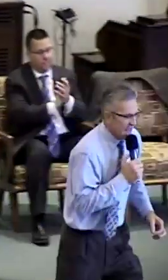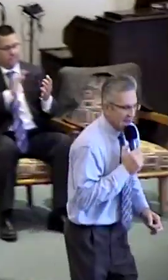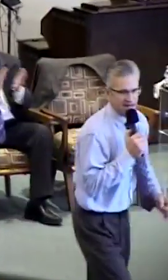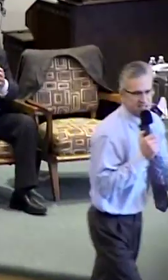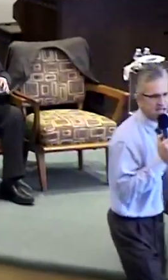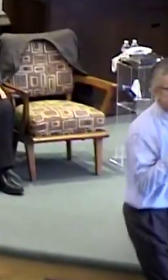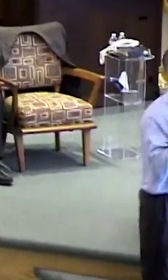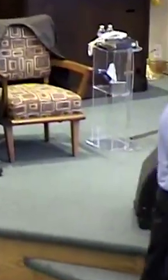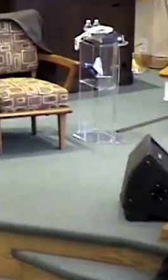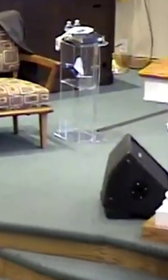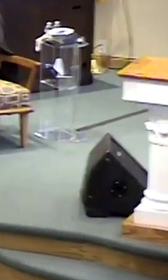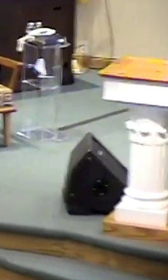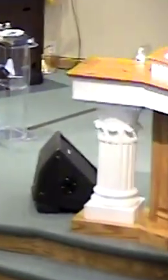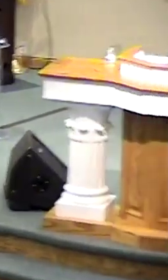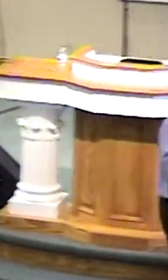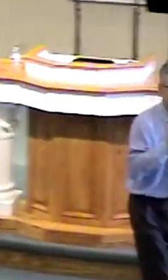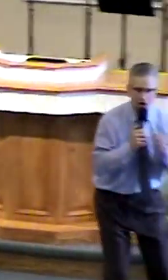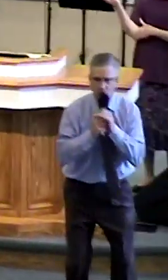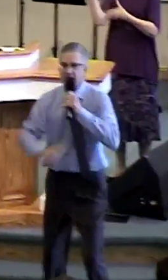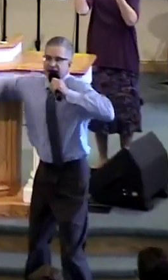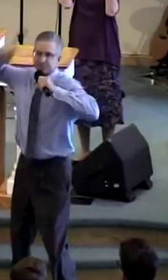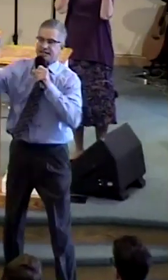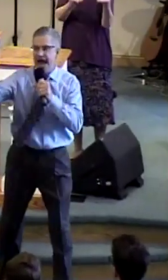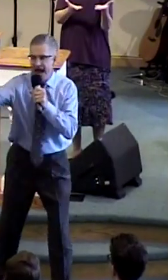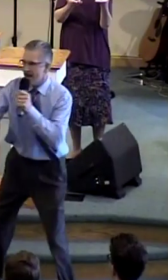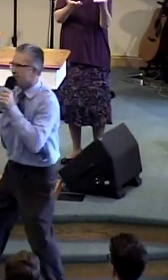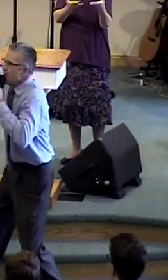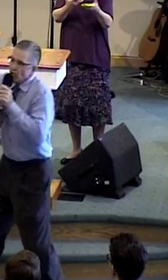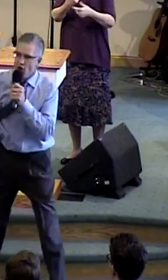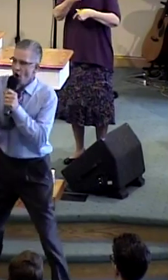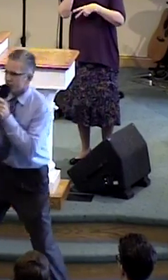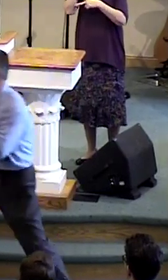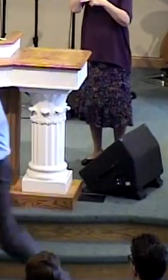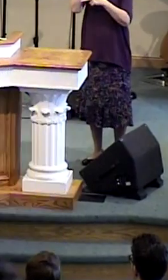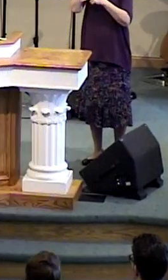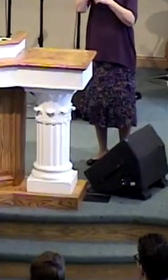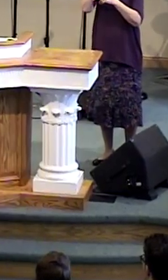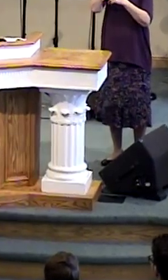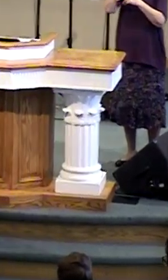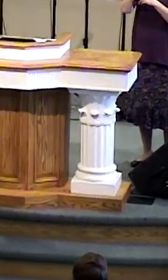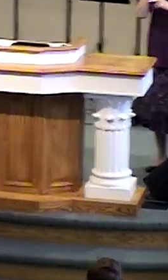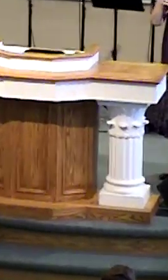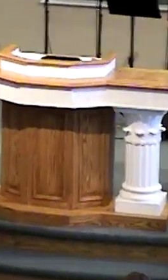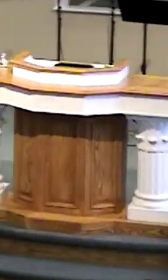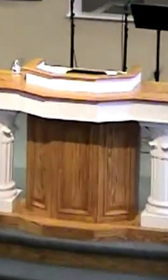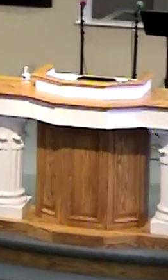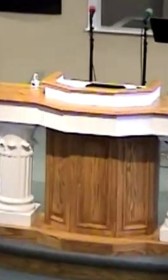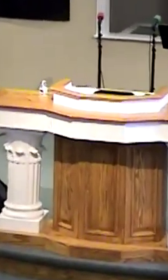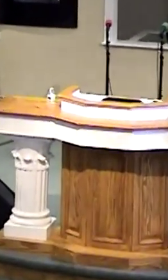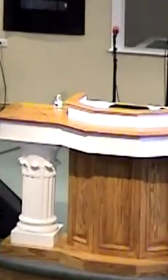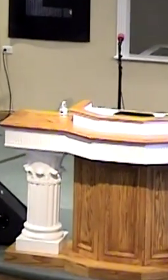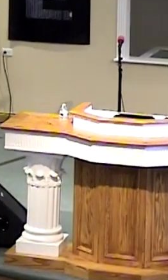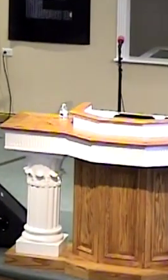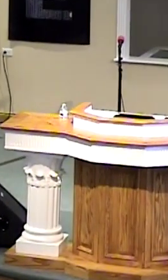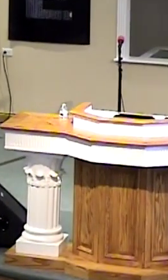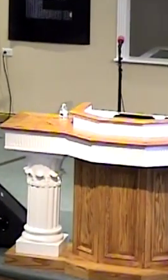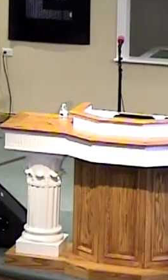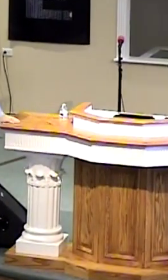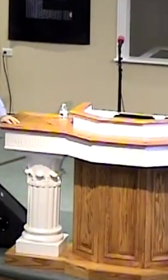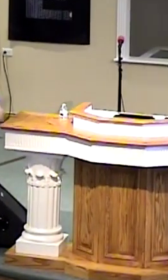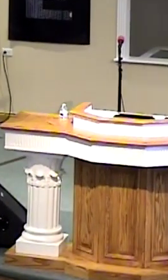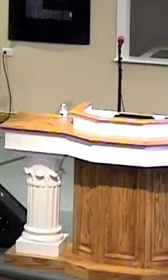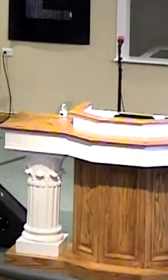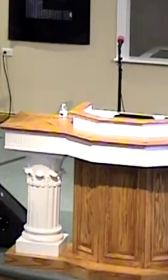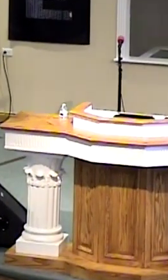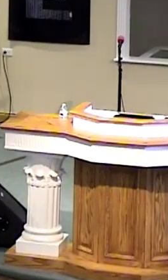altar and he says, I brought the antidote. Save yourself. You can say, I'm not going to give you